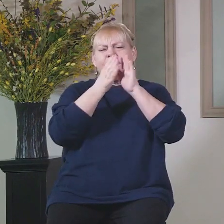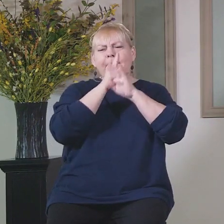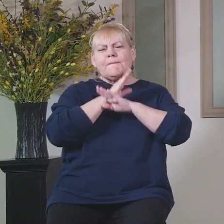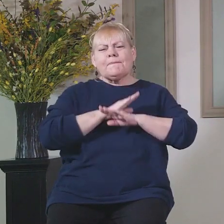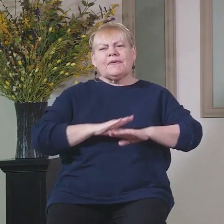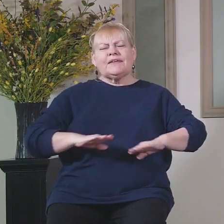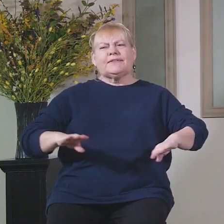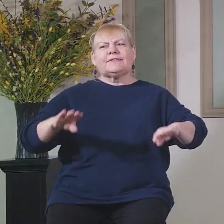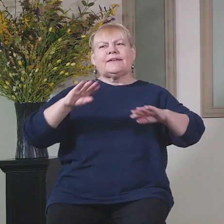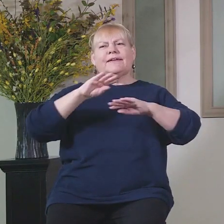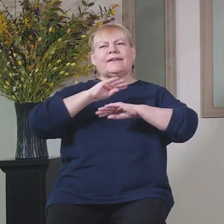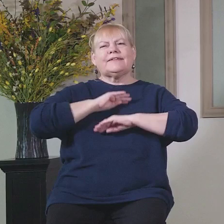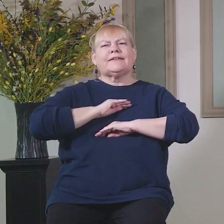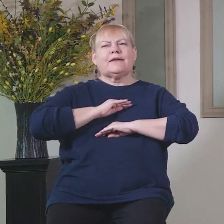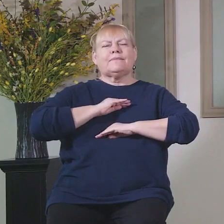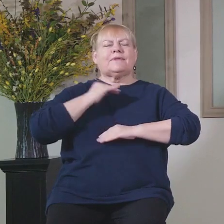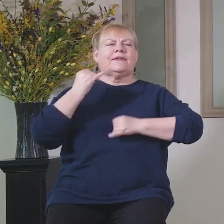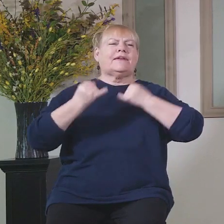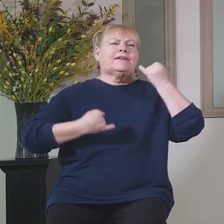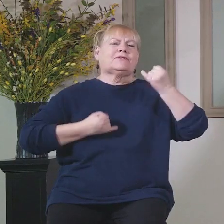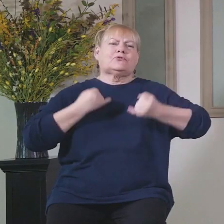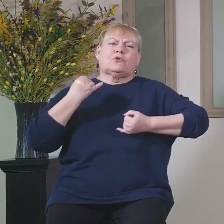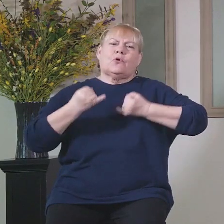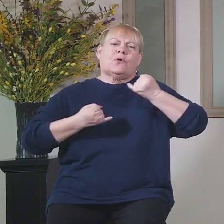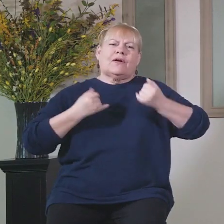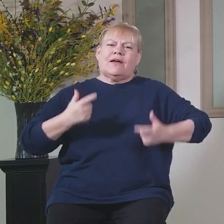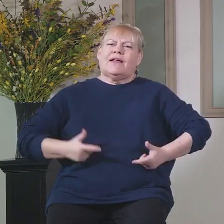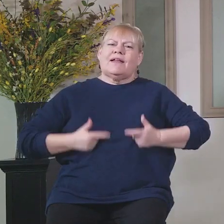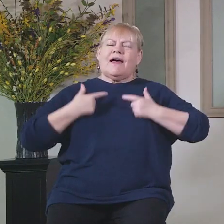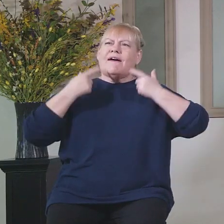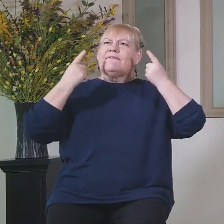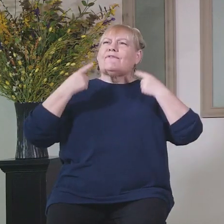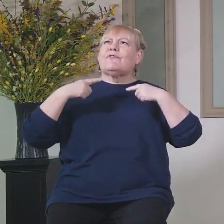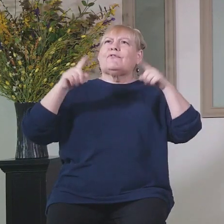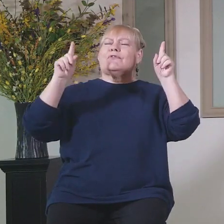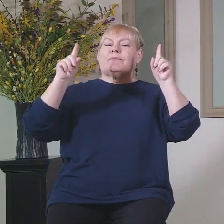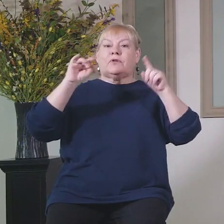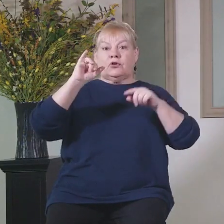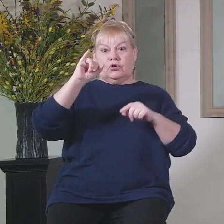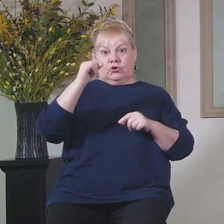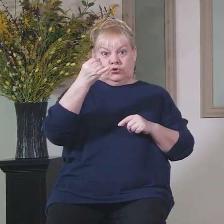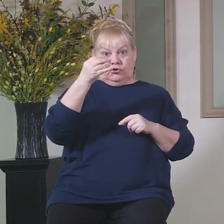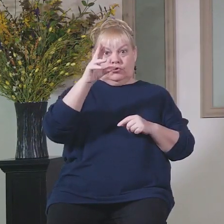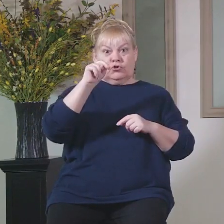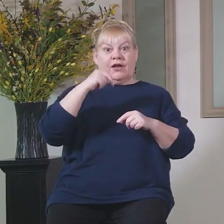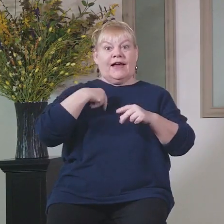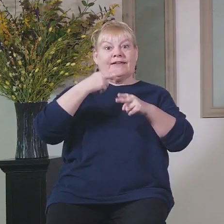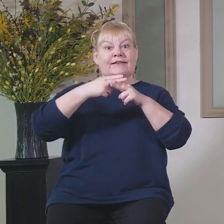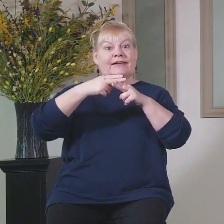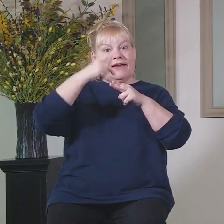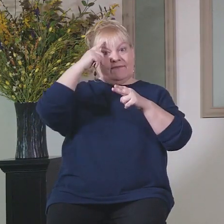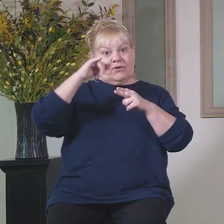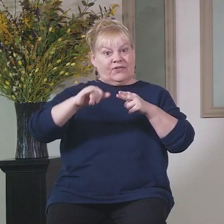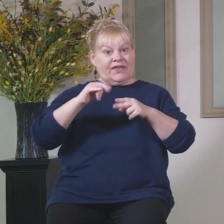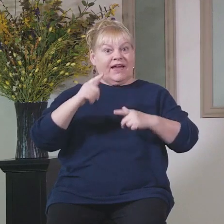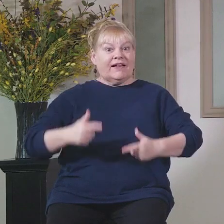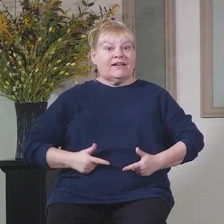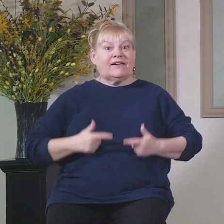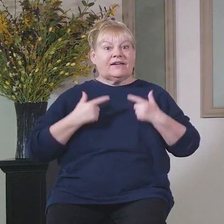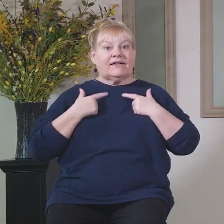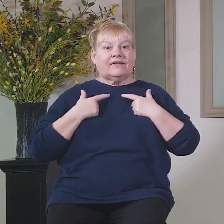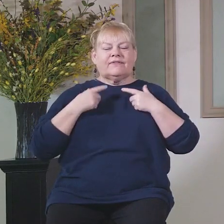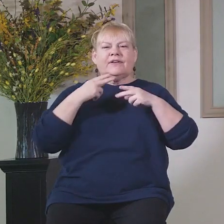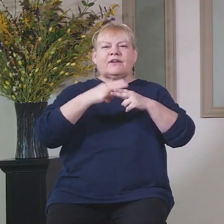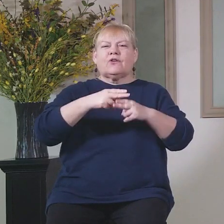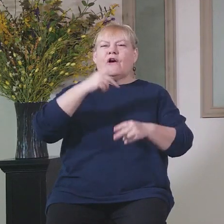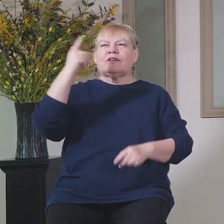joy, a life of fulfillment. And John has a name for this kind of life. He calls